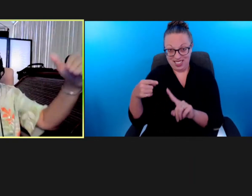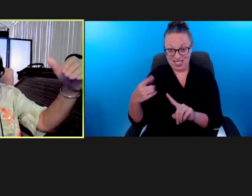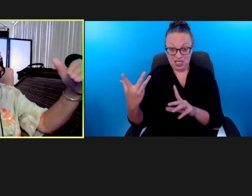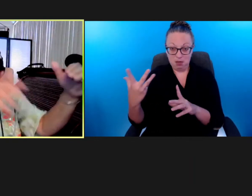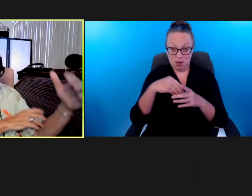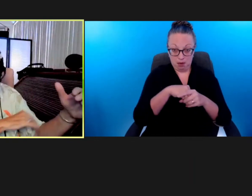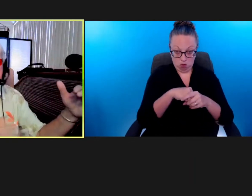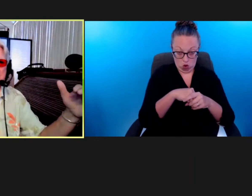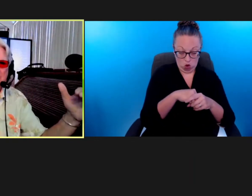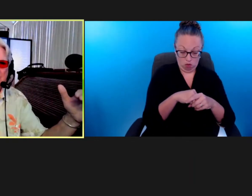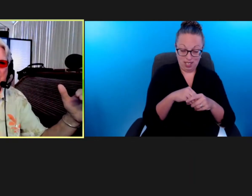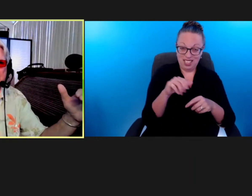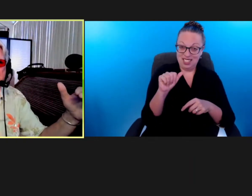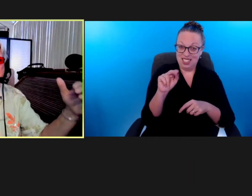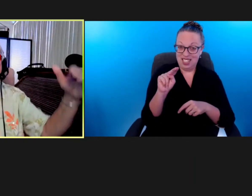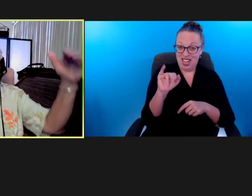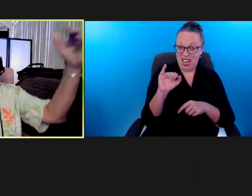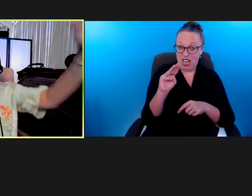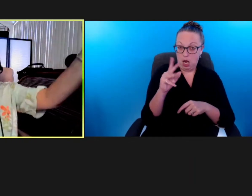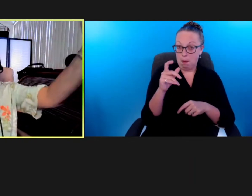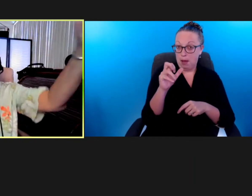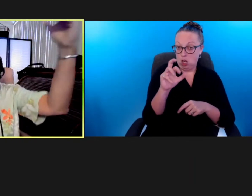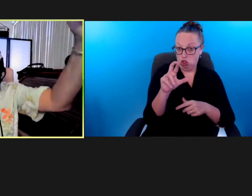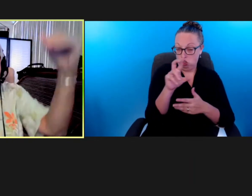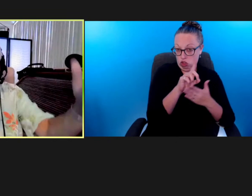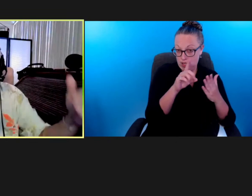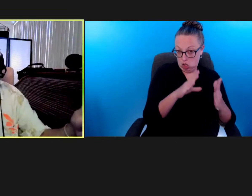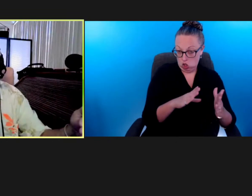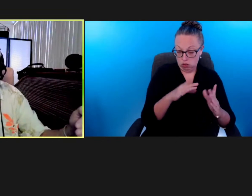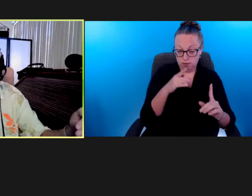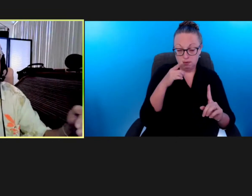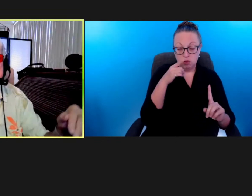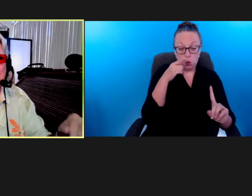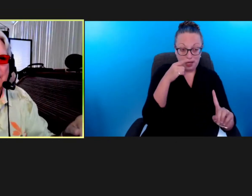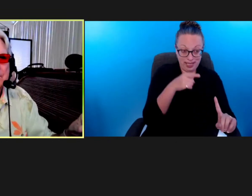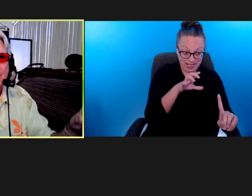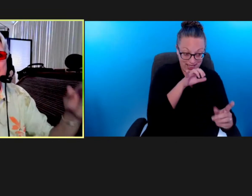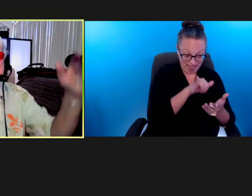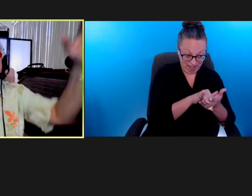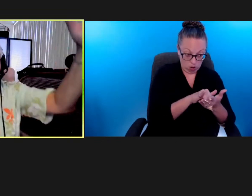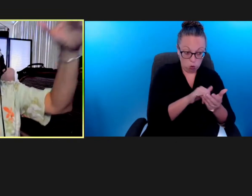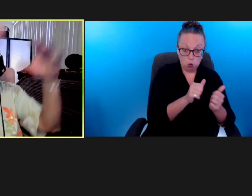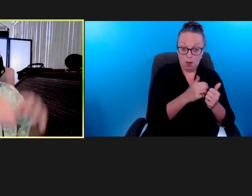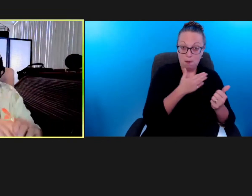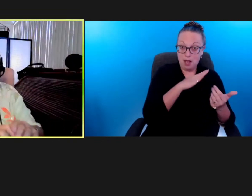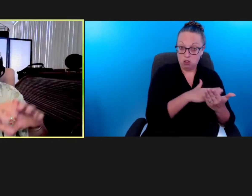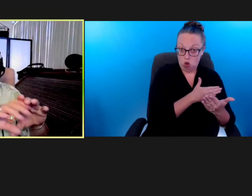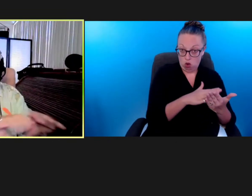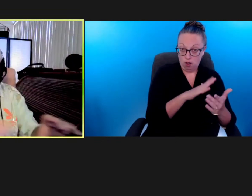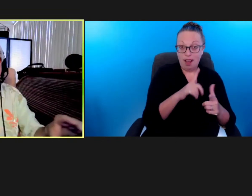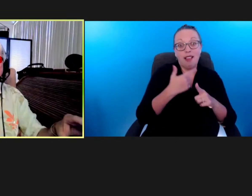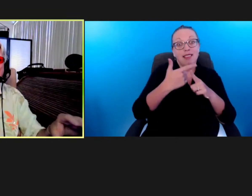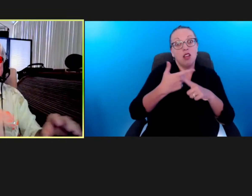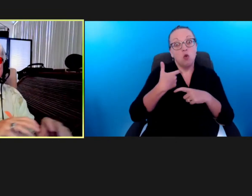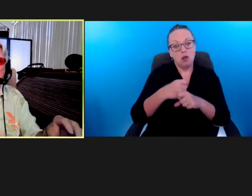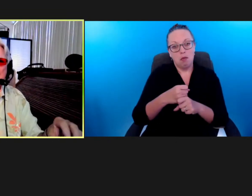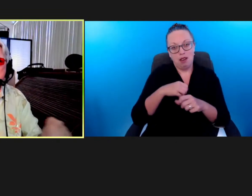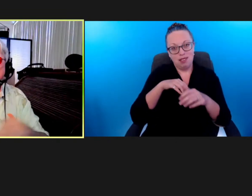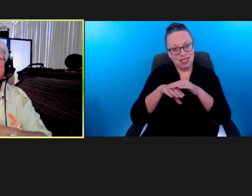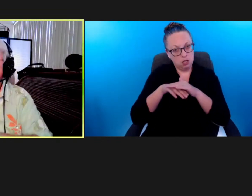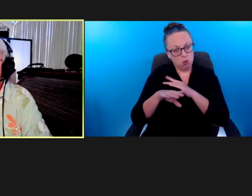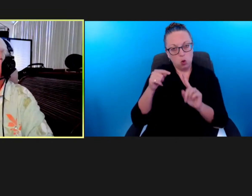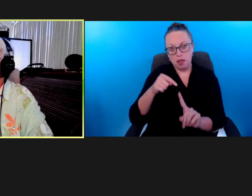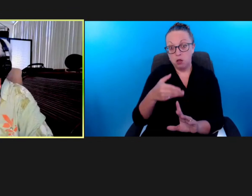he animated my song, and then we set to work making it accessible. So this was before